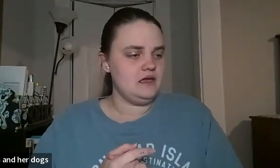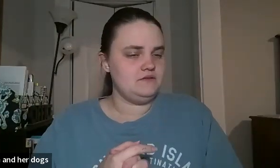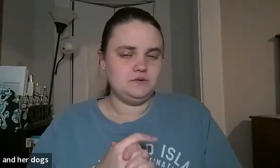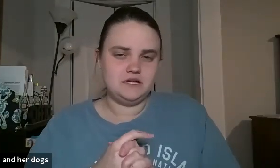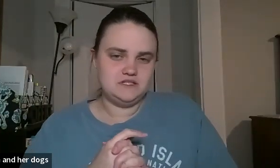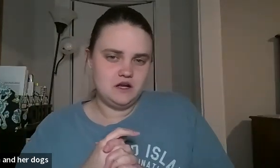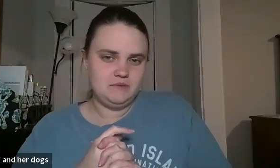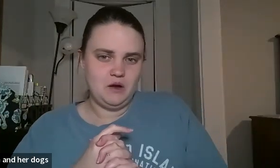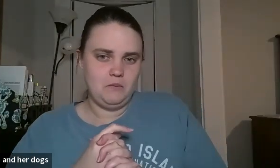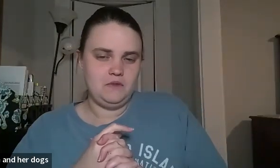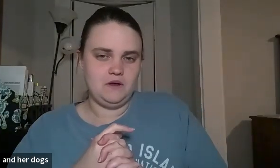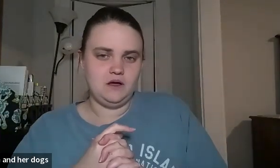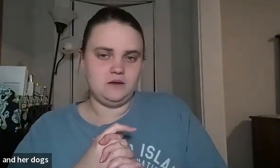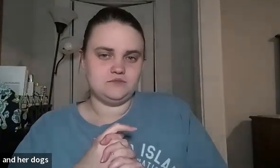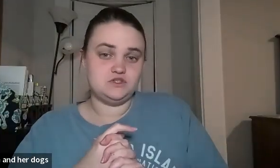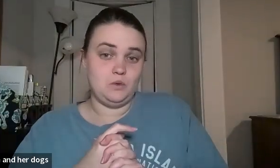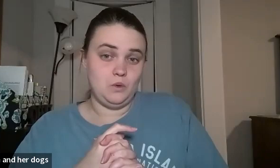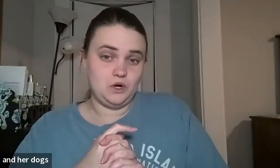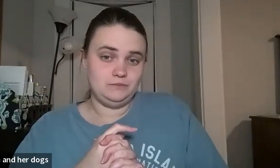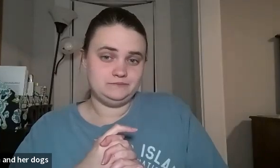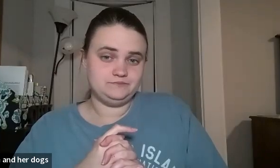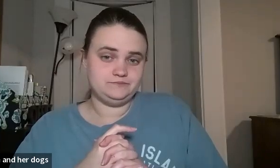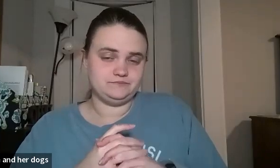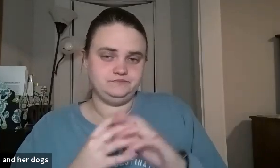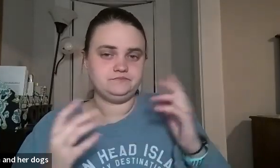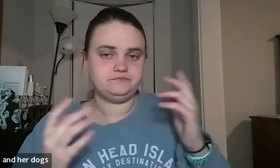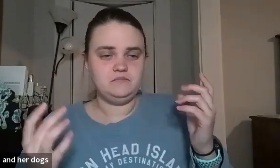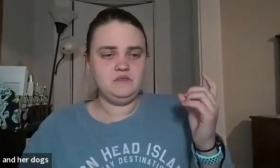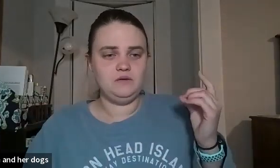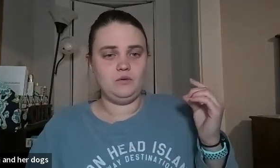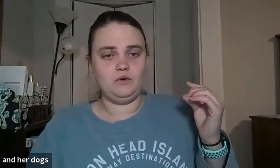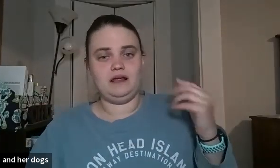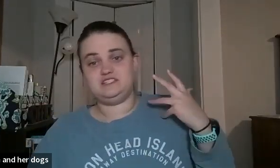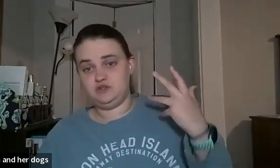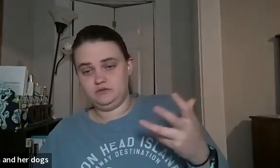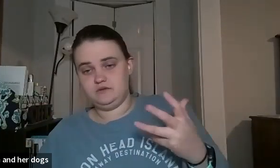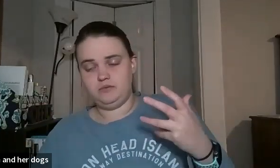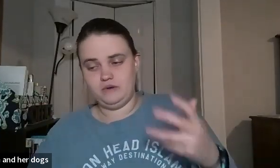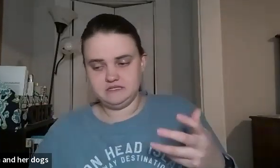If you were going to talk about the score, or I guess the points,